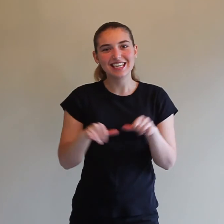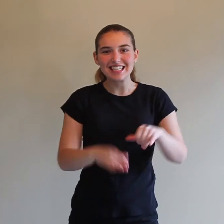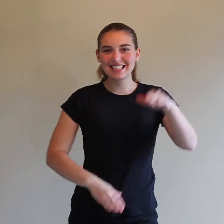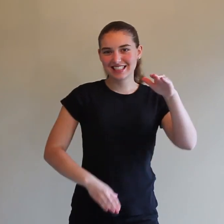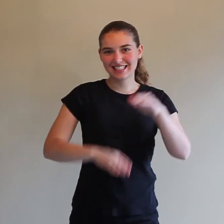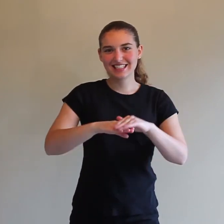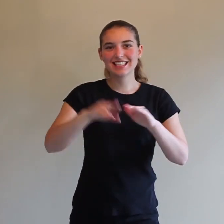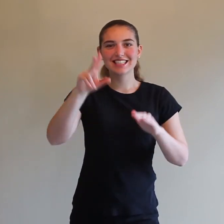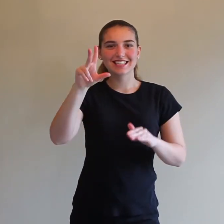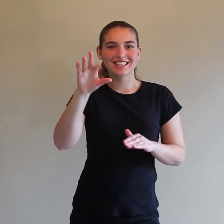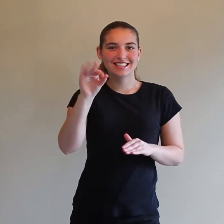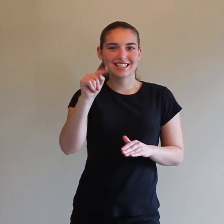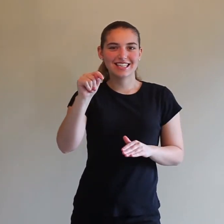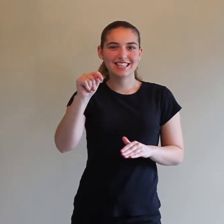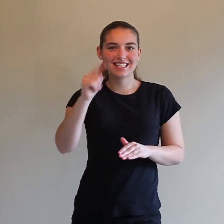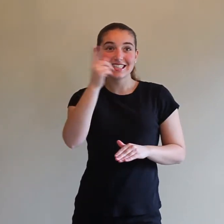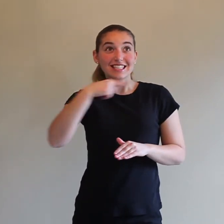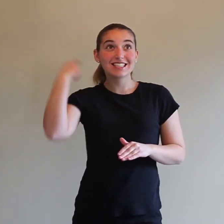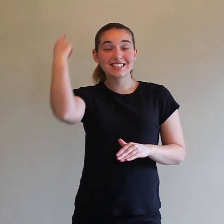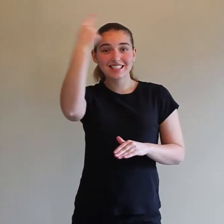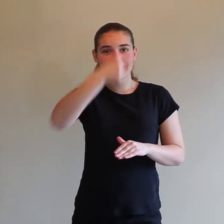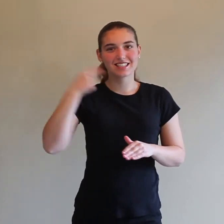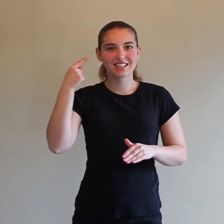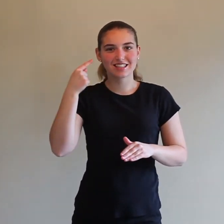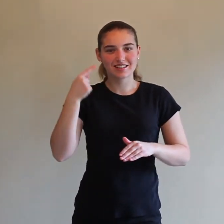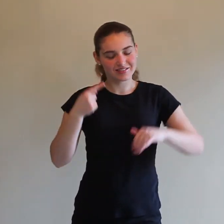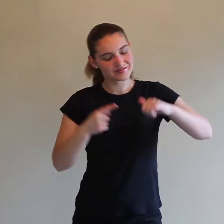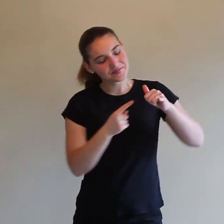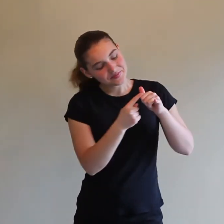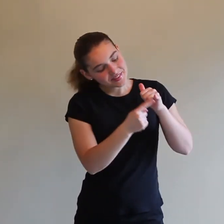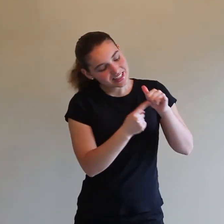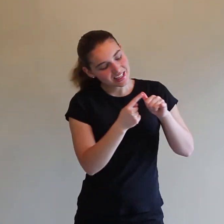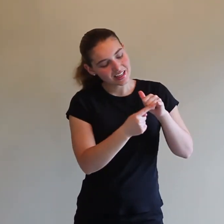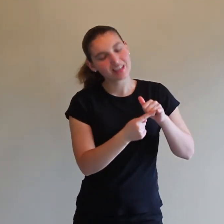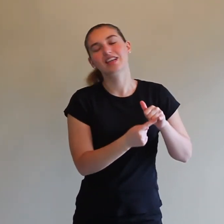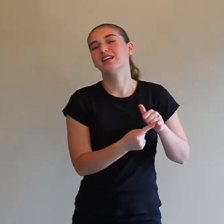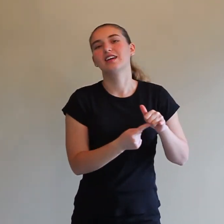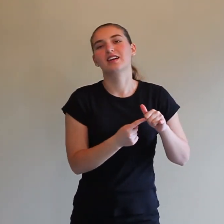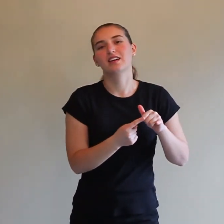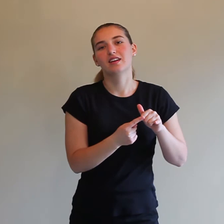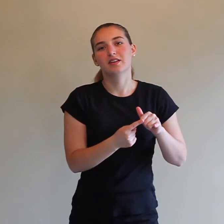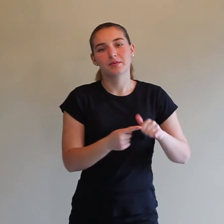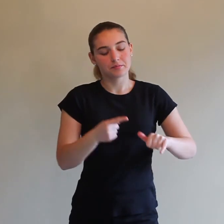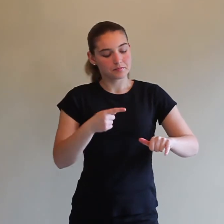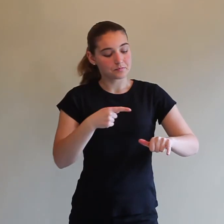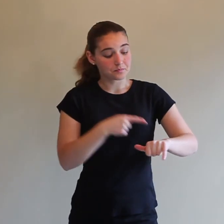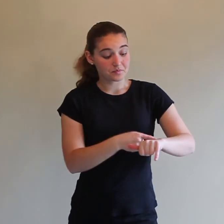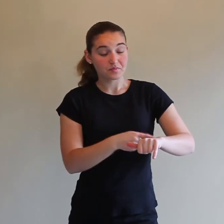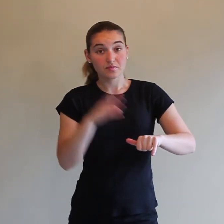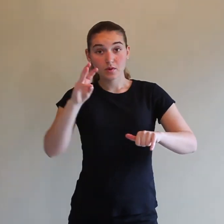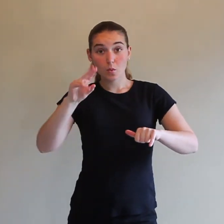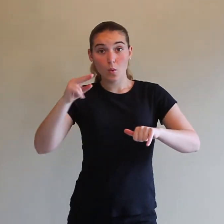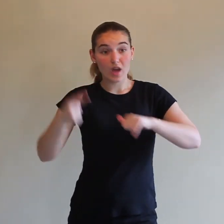They can grow up to 3 feet in wingspan. Their barbs are found at the base of their tail where it meets their